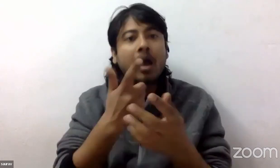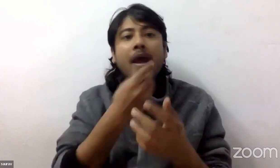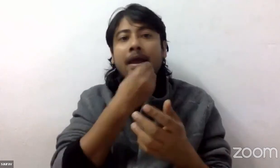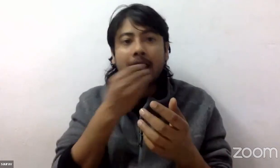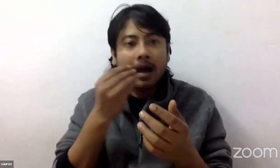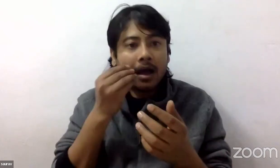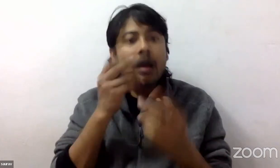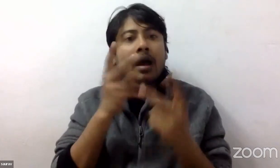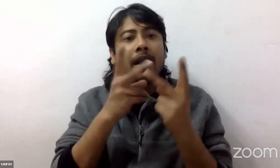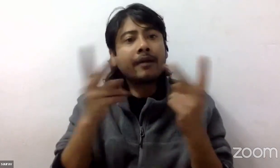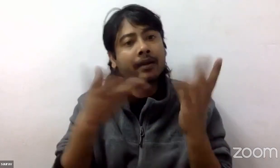app